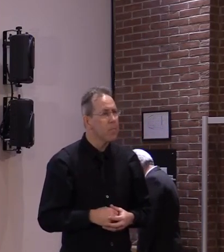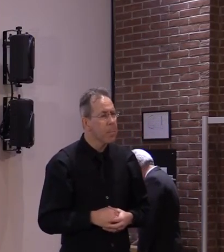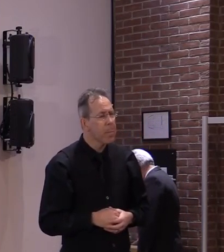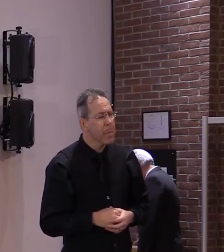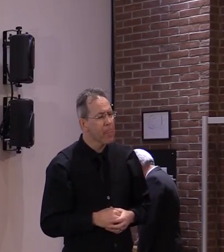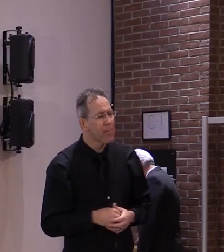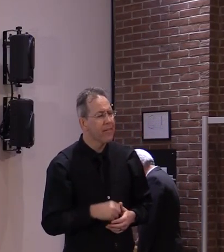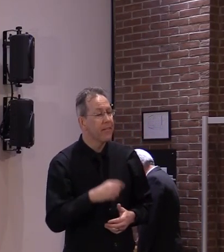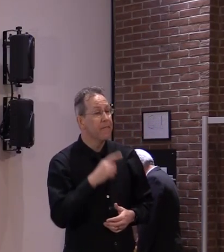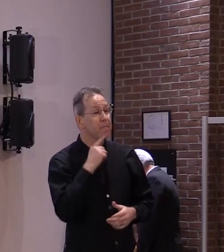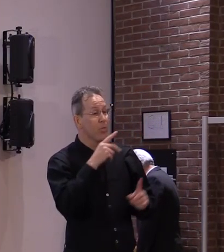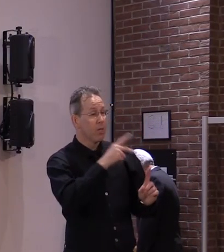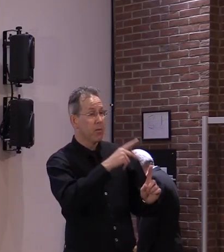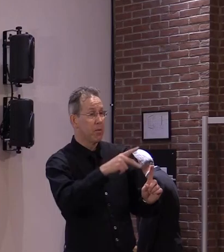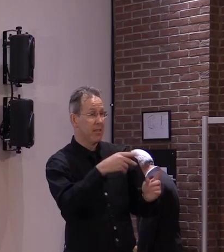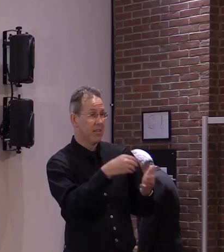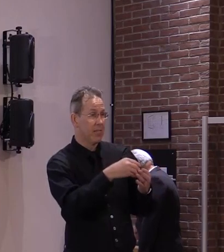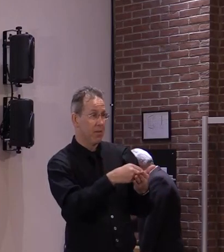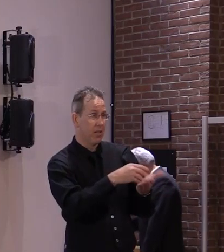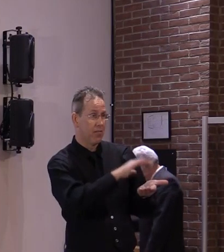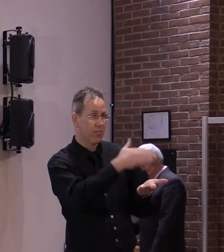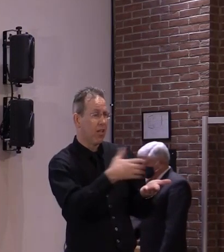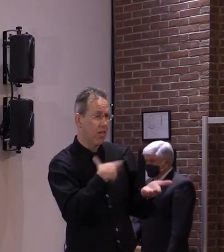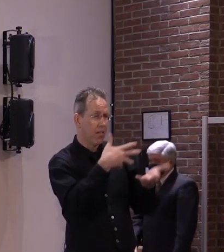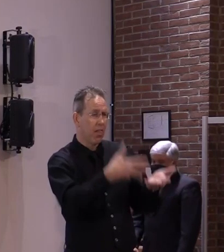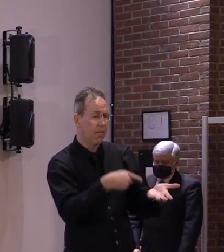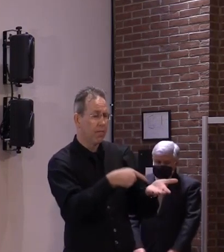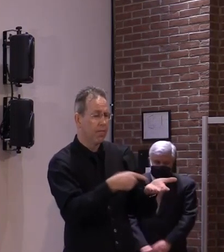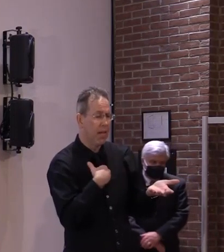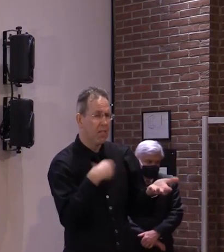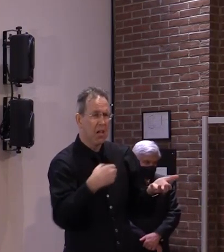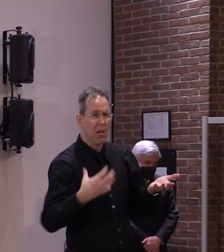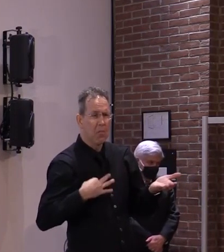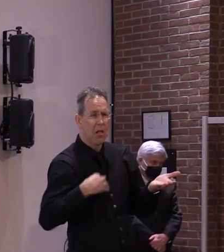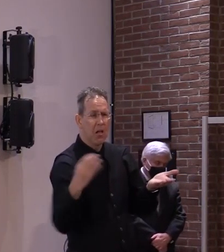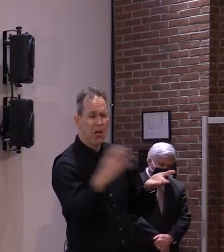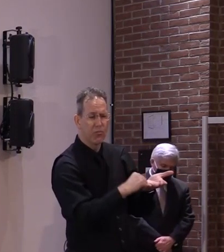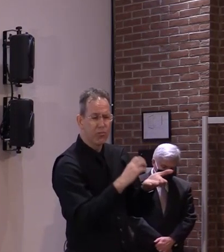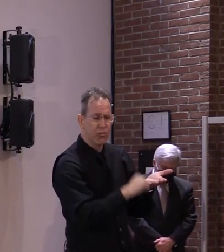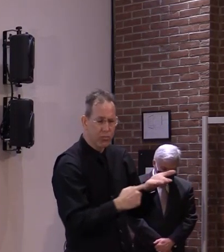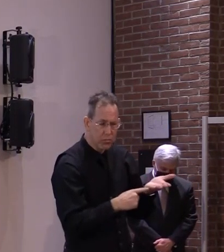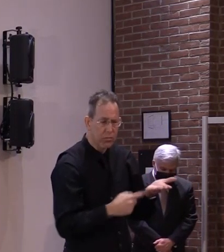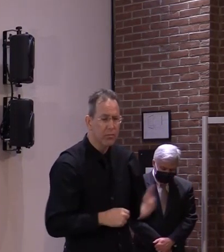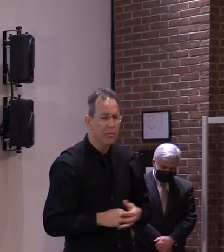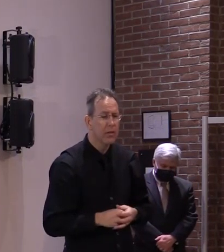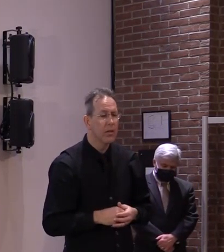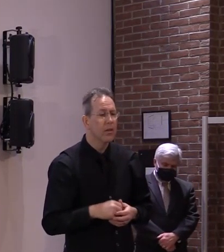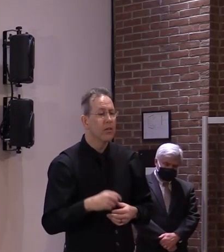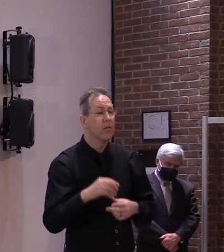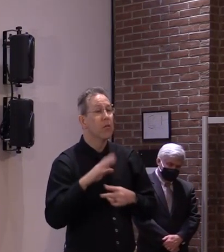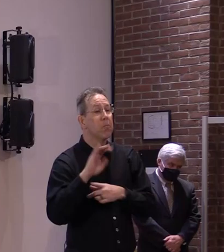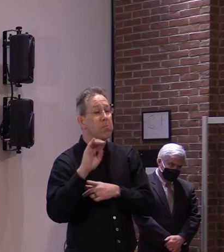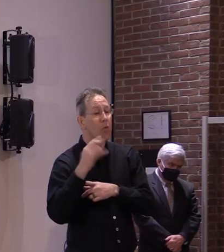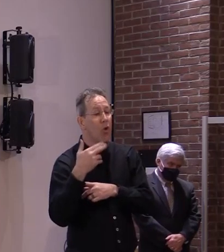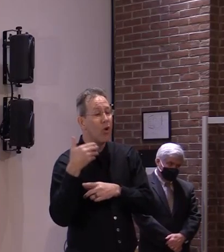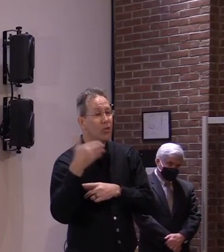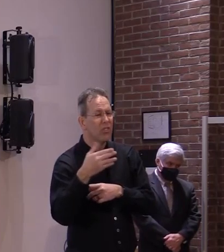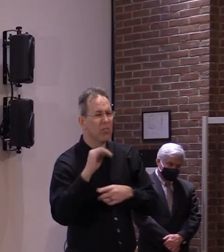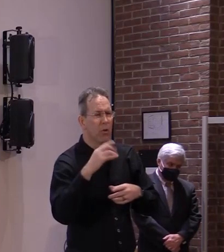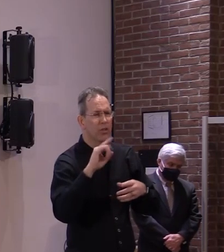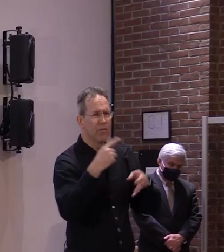availability, and the timeline is still open. You have until March 31st, so if businesses are out there wondering if this is going to